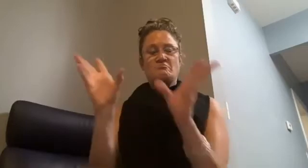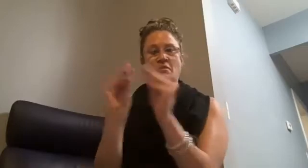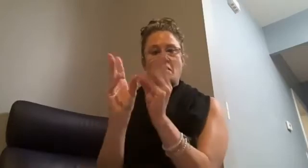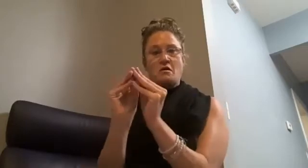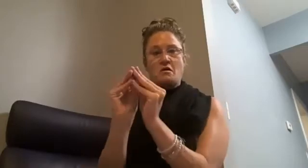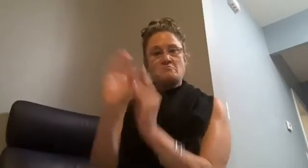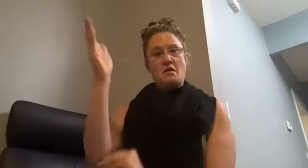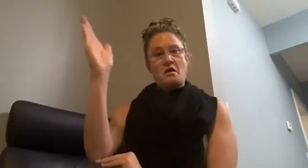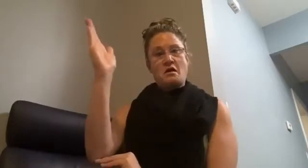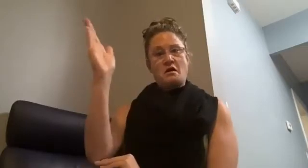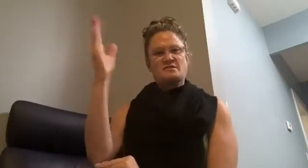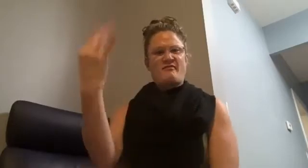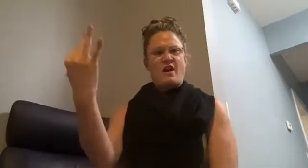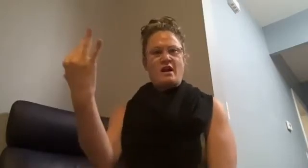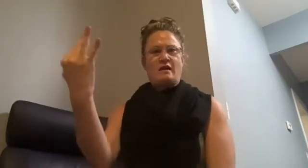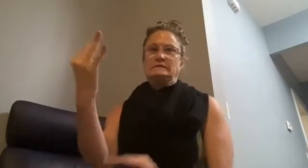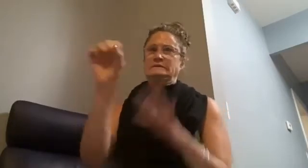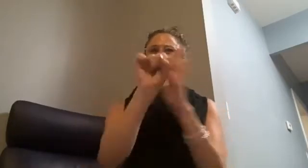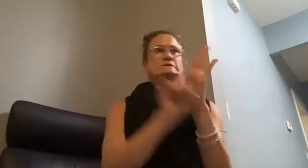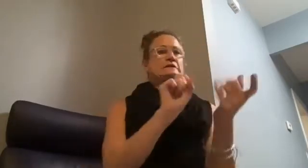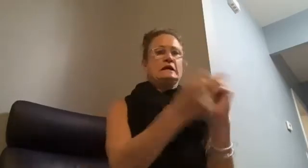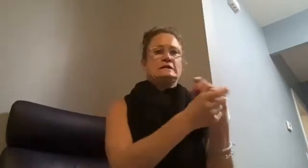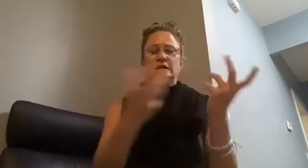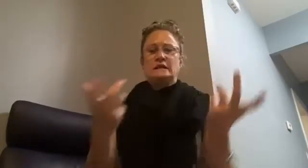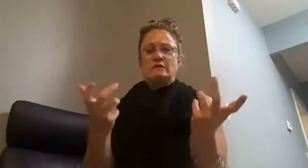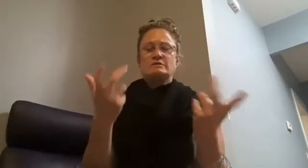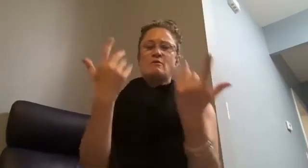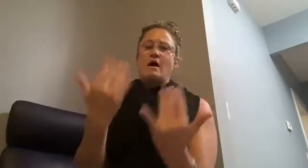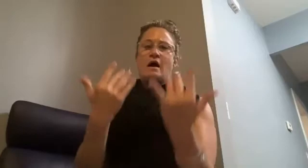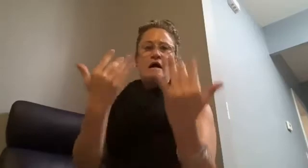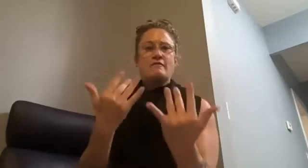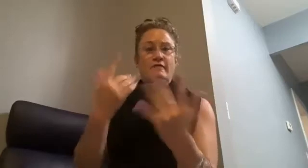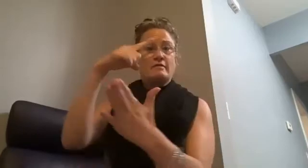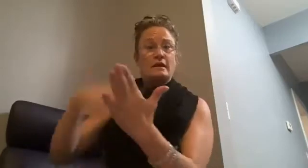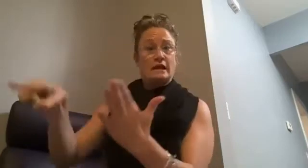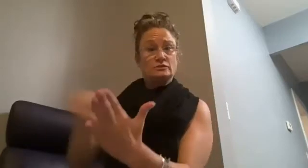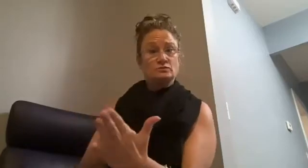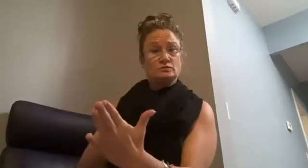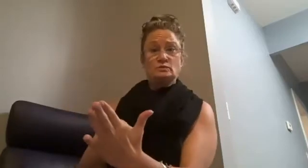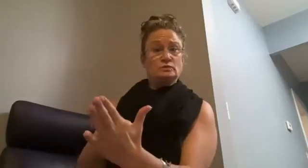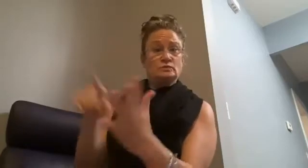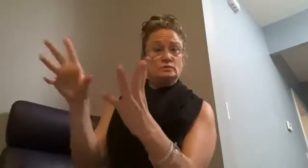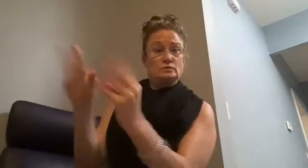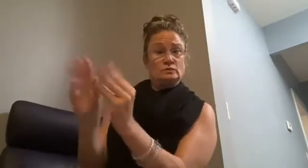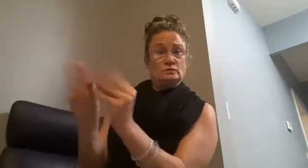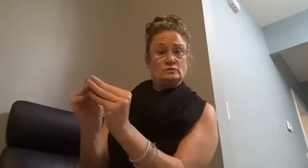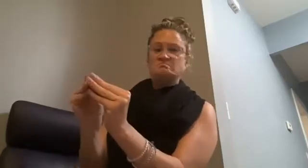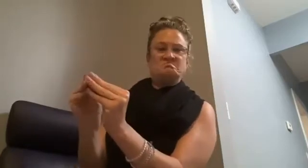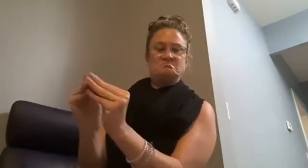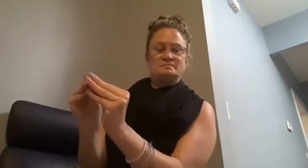get kind of wild in the States. And I was more or less just waiting for them to cancel the conference, but otherwise I was like up to the